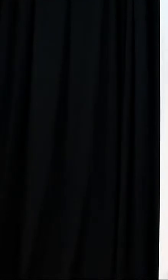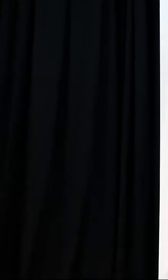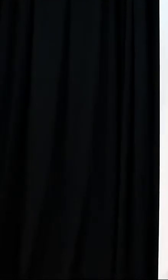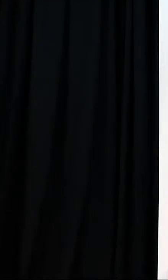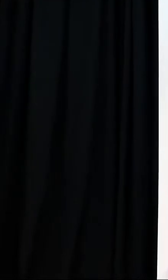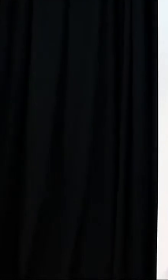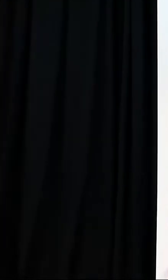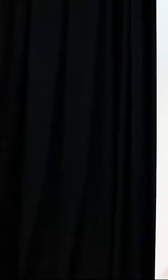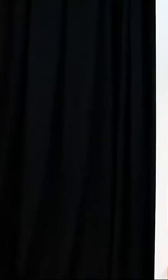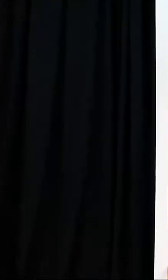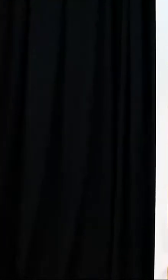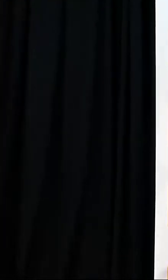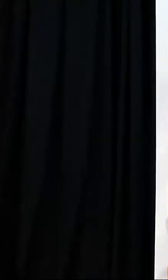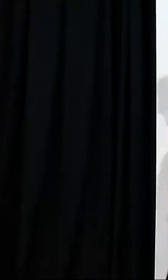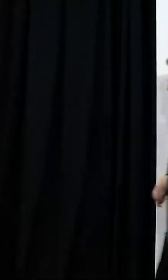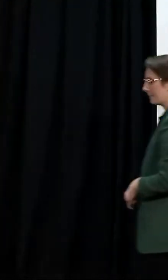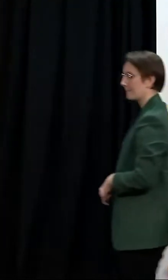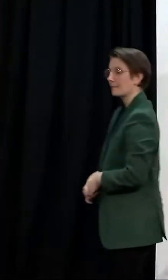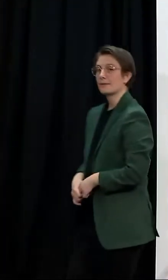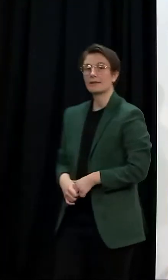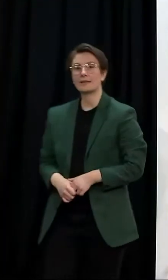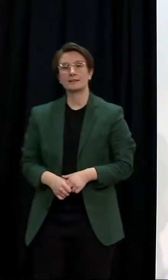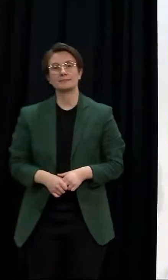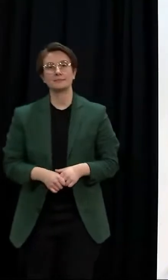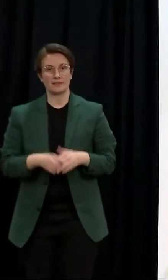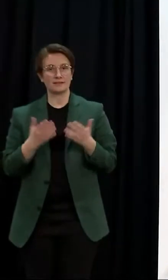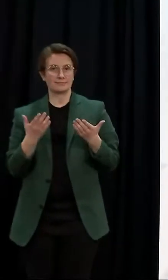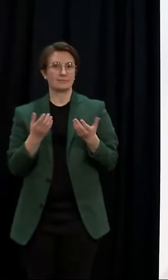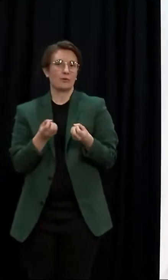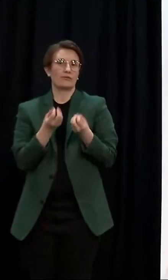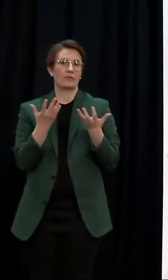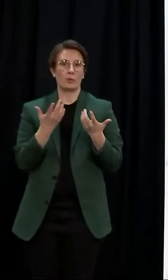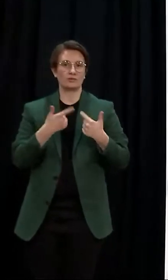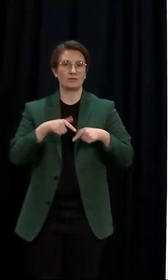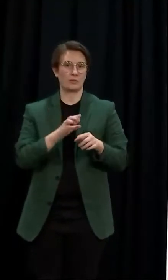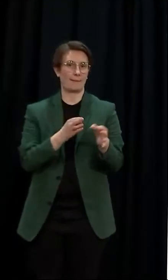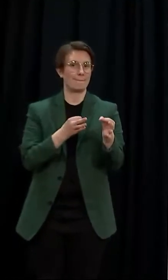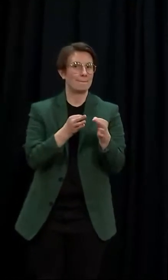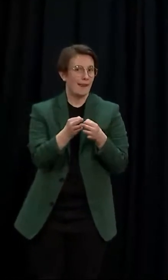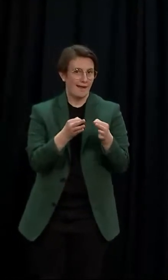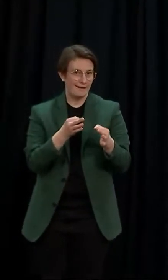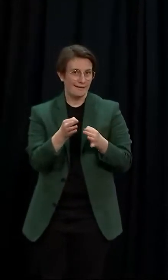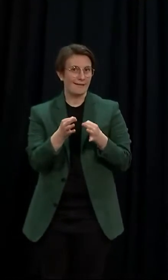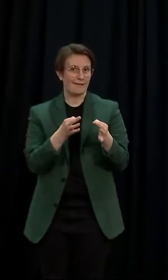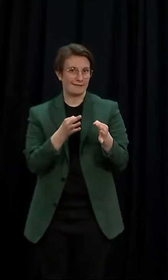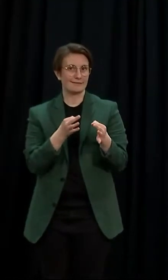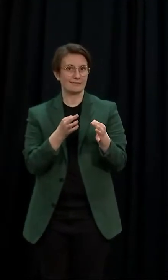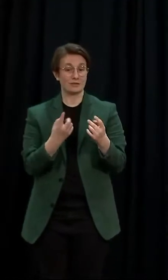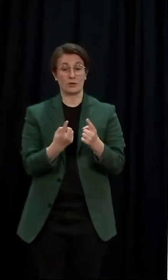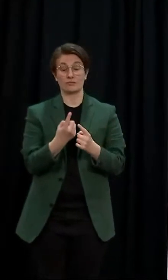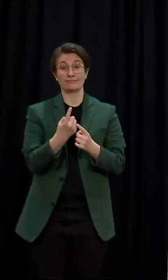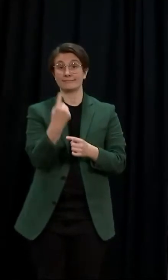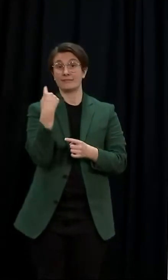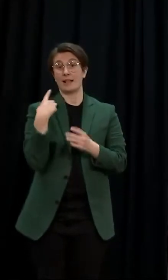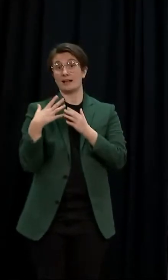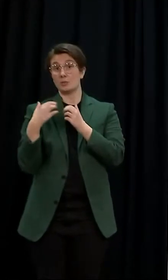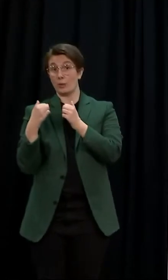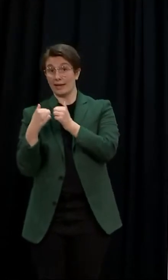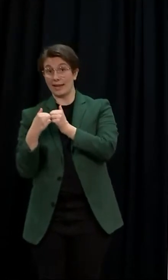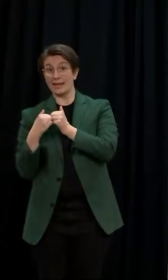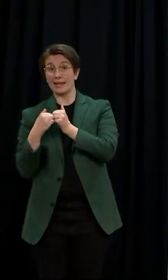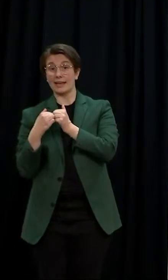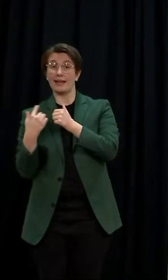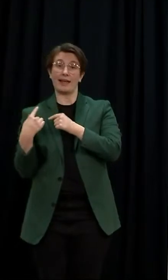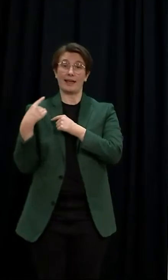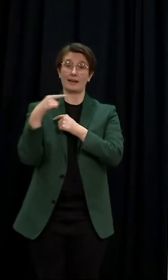the last weekend and during the week, there were a number of staff isolated from last weekend's exposure event. From the one we spoke about on Friday, there were